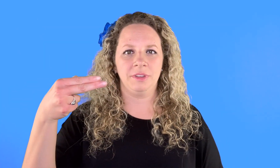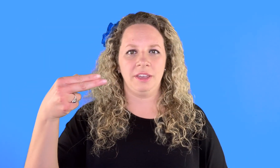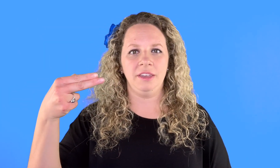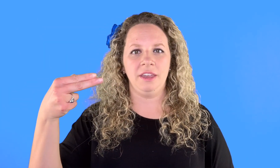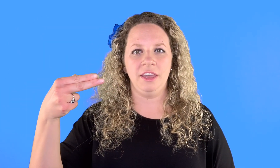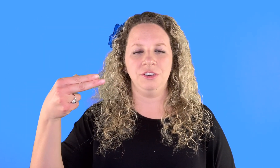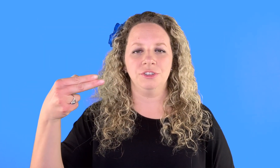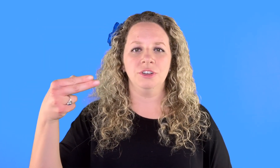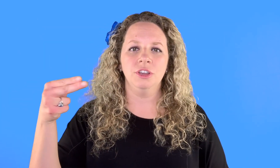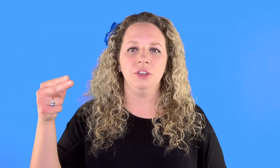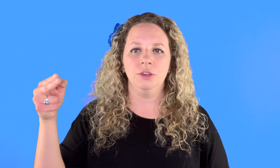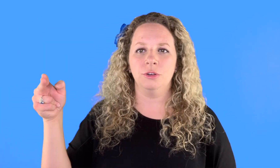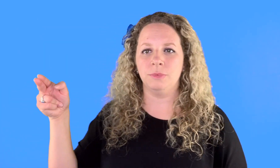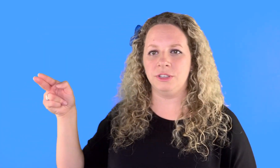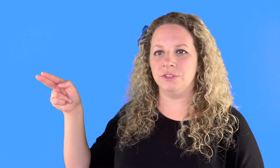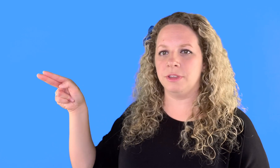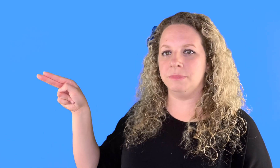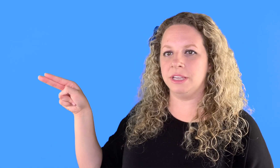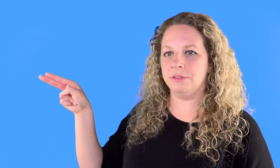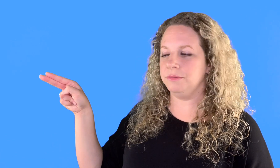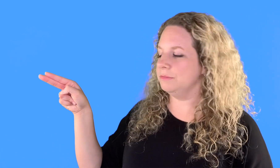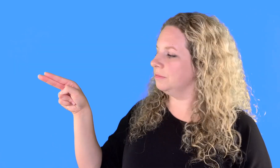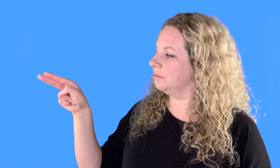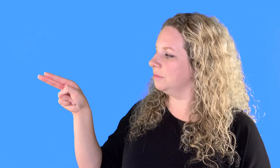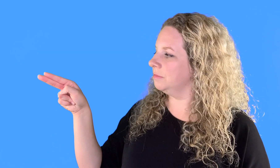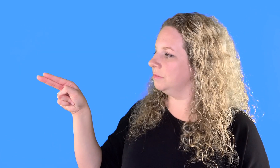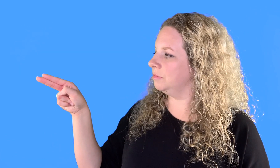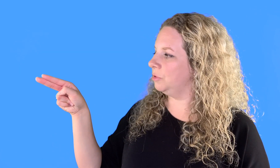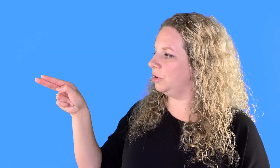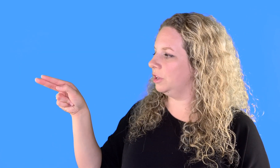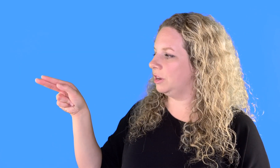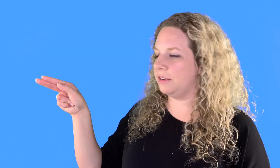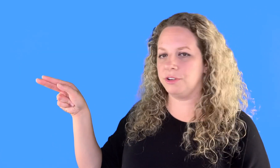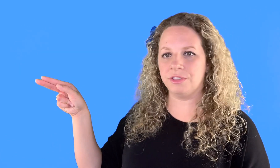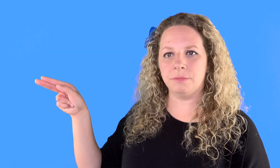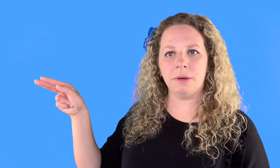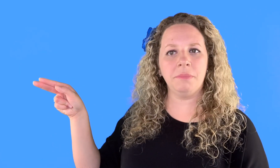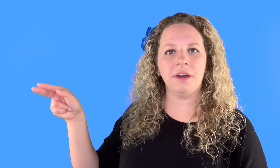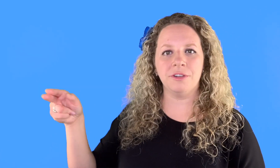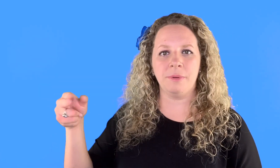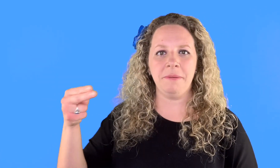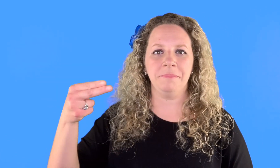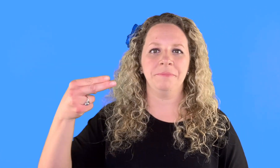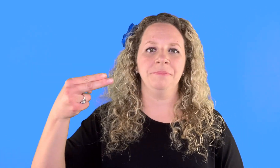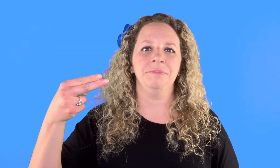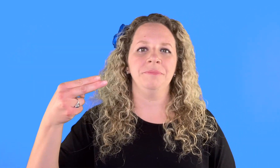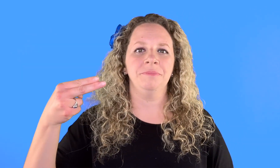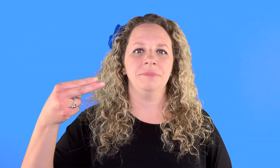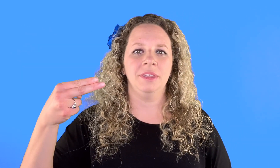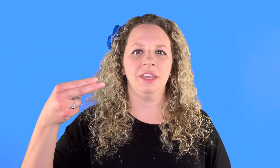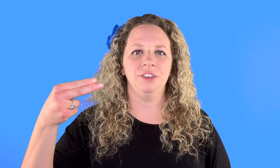Okay, H. You can rest your thumb down, or you can have your thumb up, either way. H.